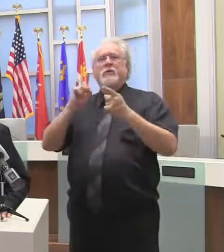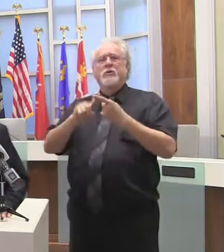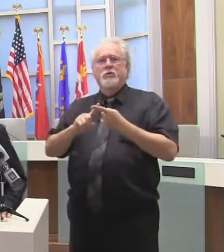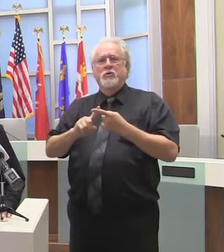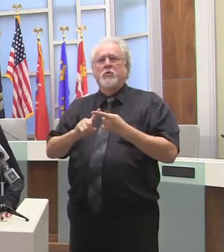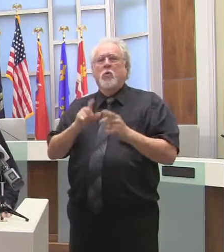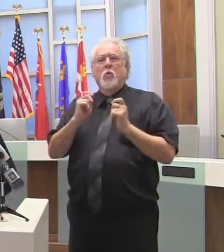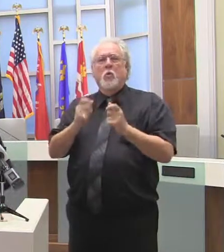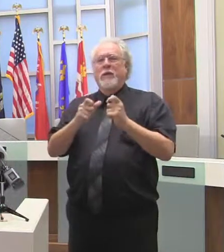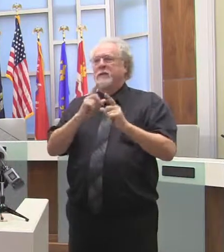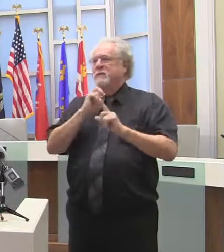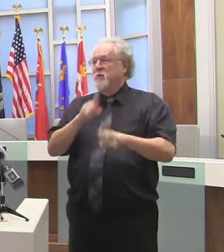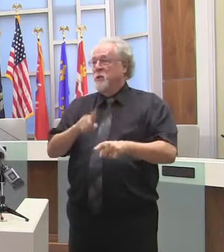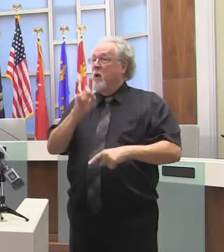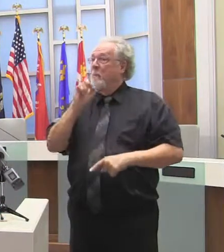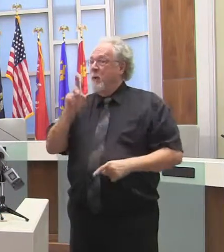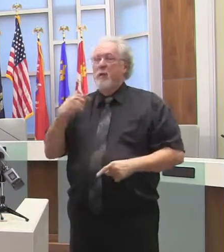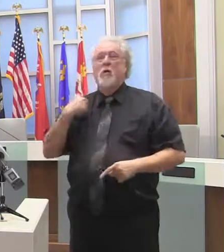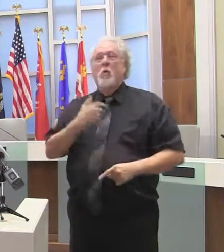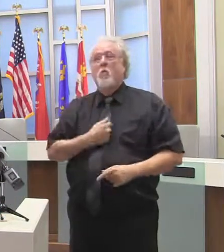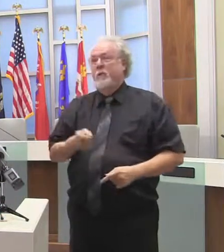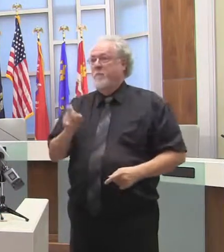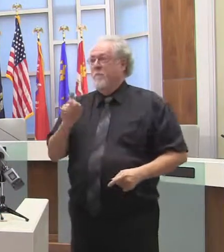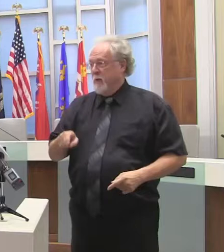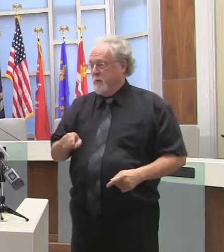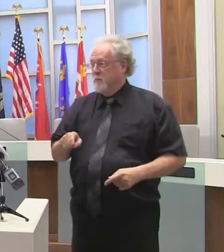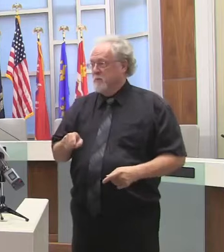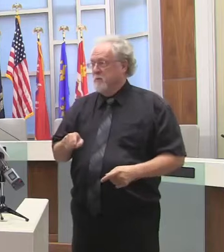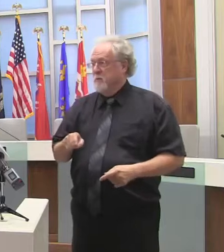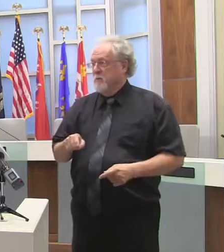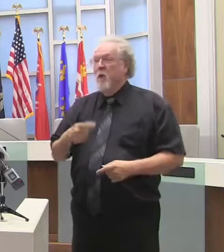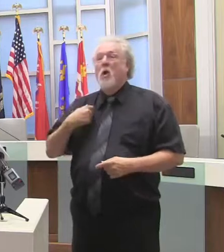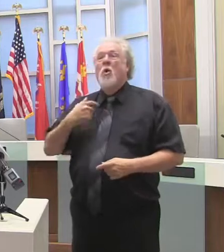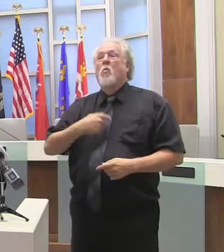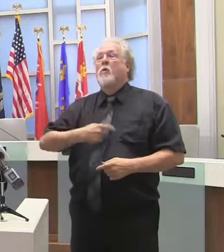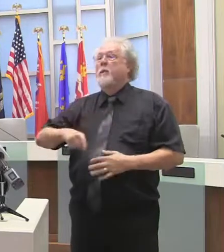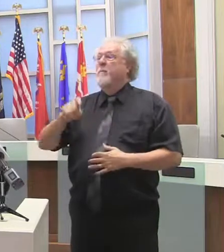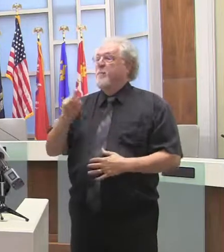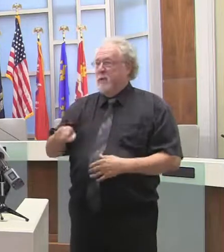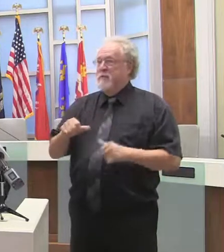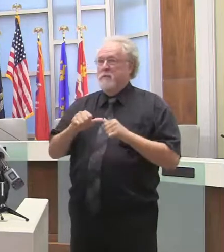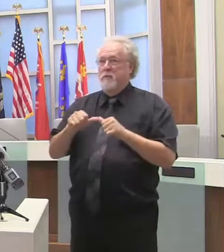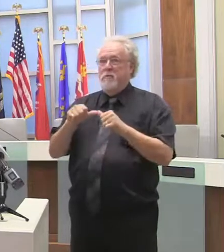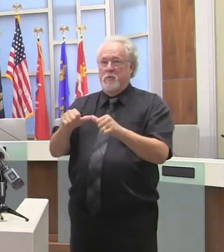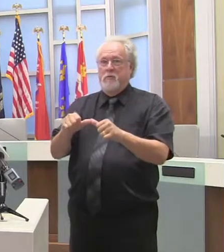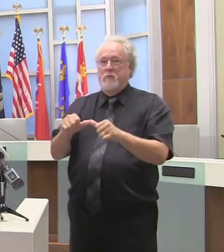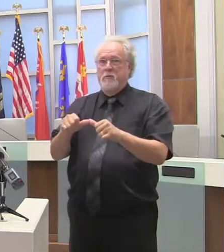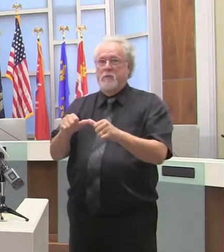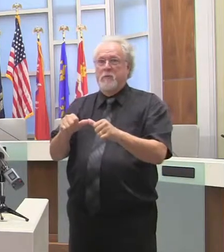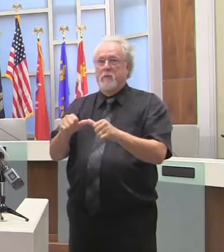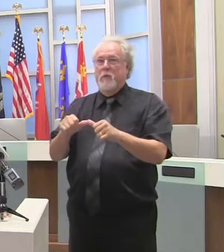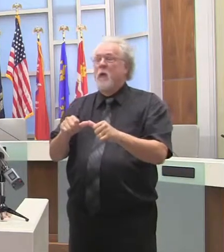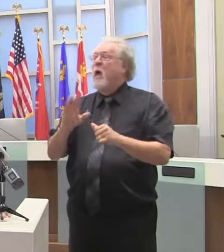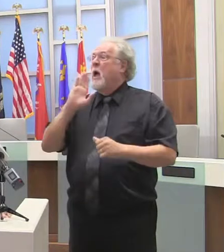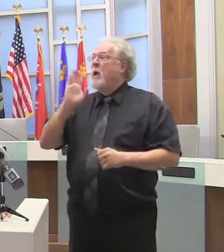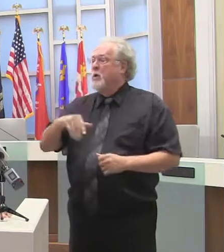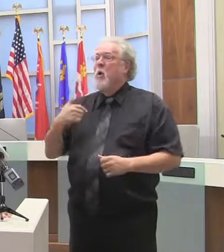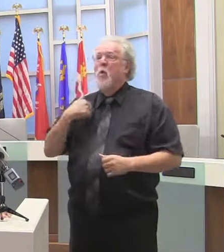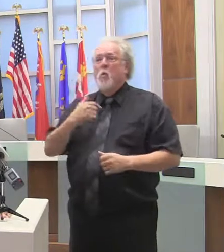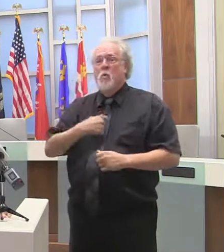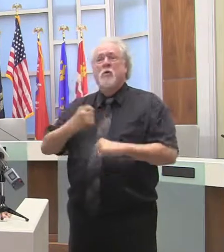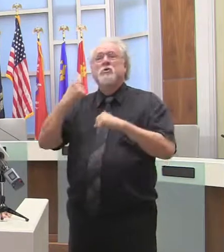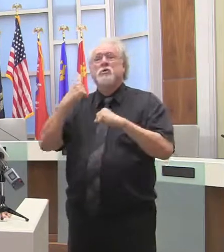quick solutions. But we must keep going. I know that we